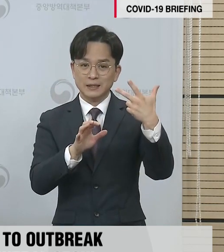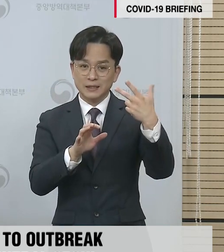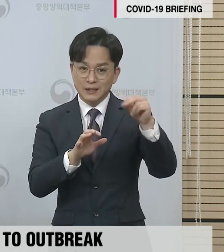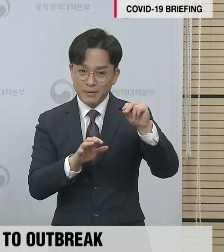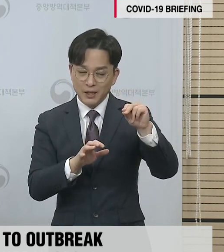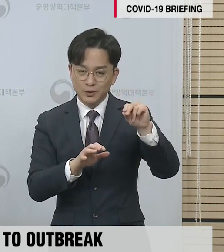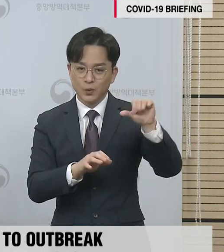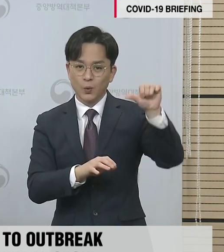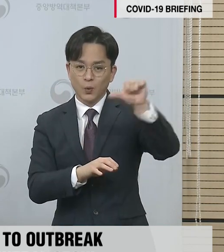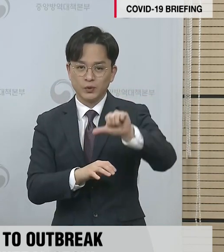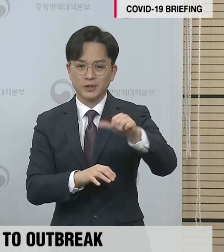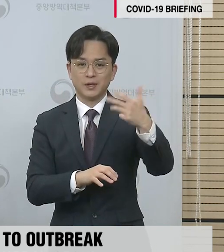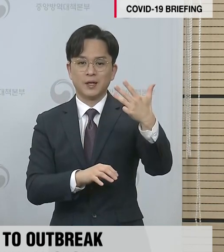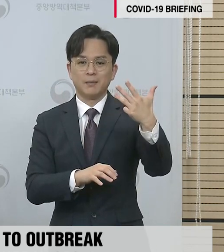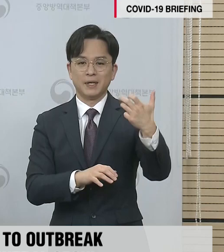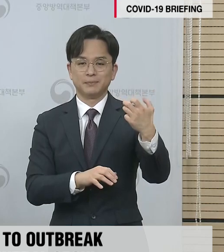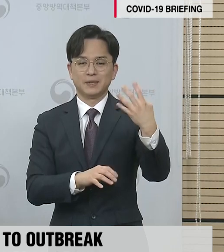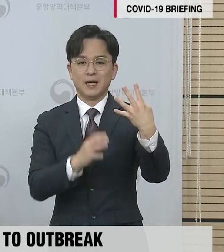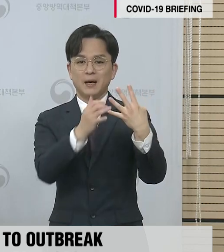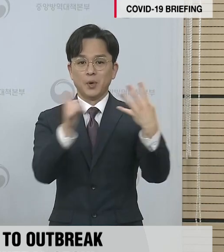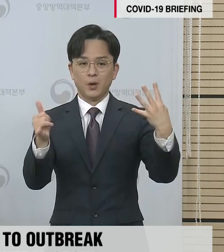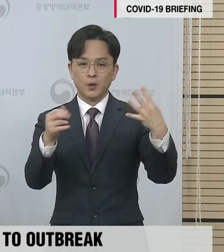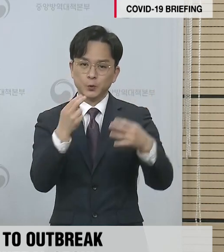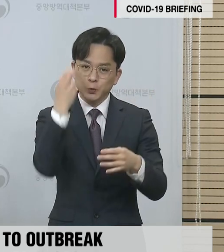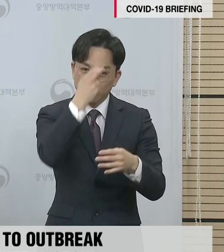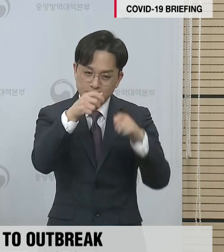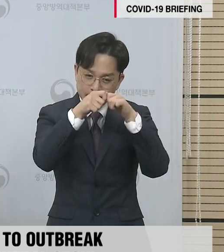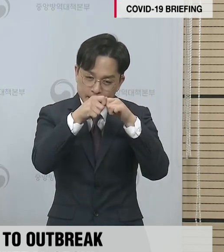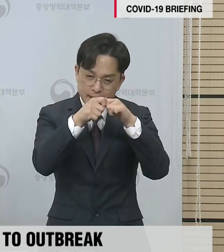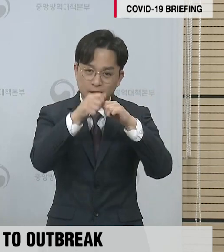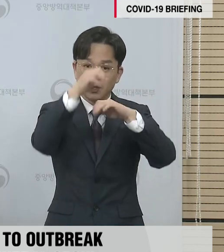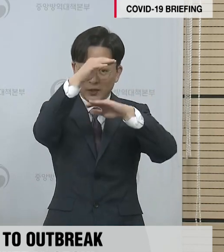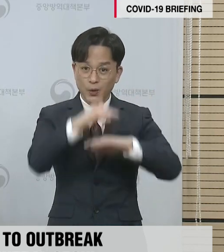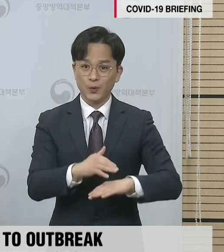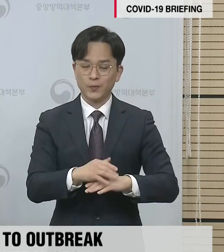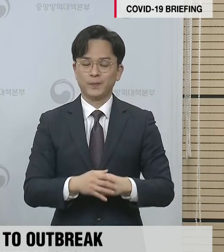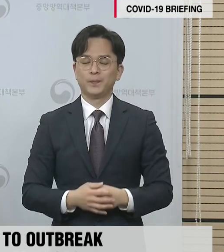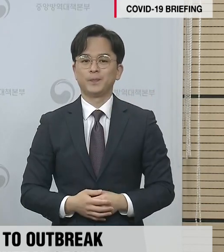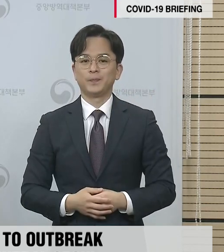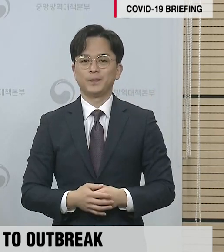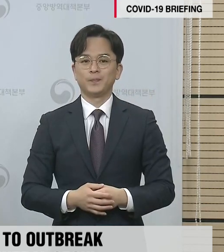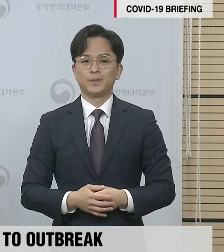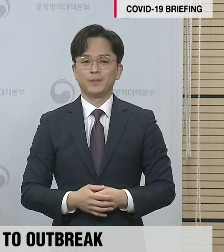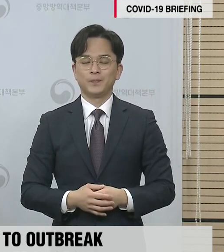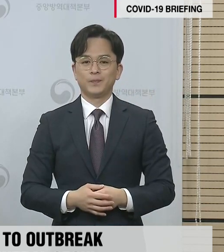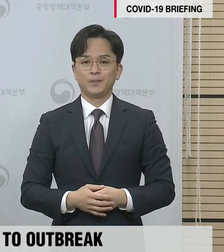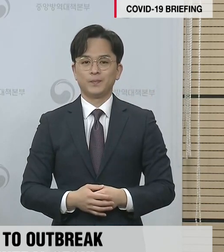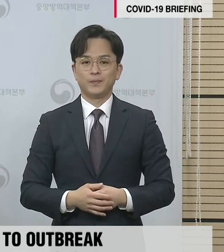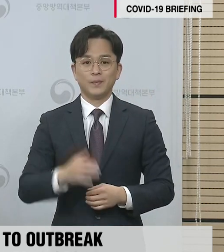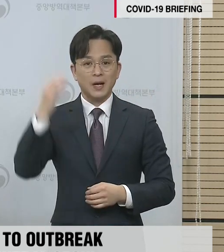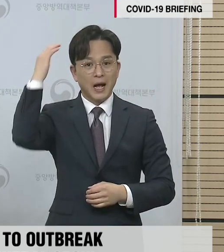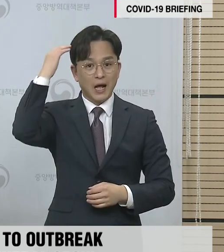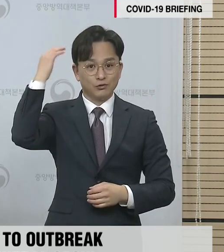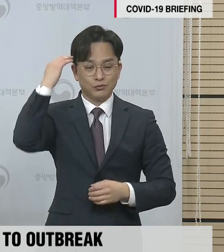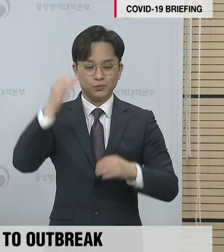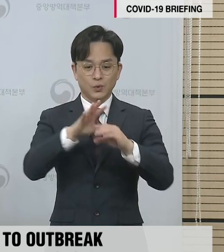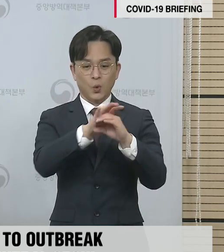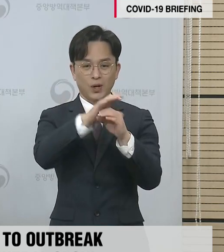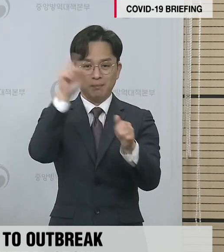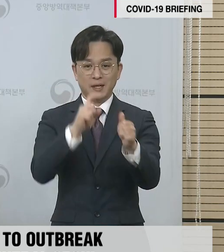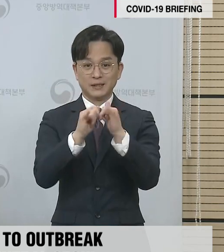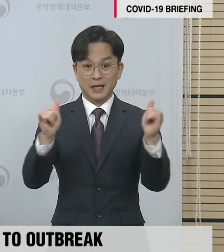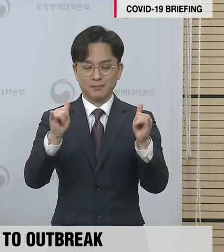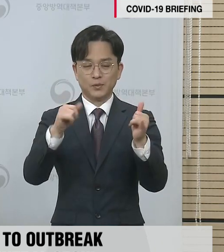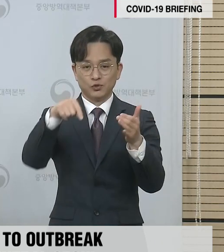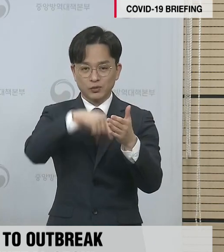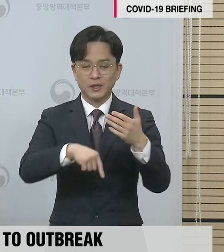Korea, studying about 75,000 cases of the COVID-19 patients, we have confirmed that